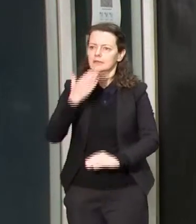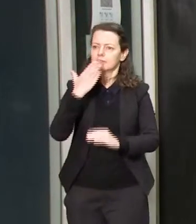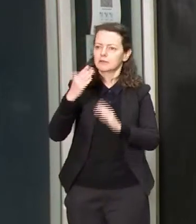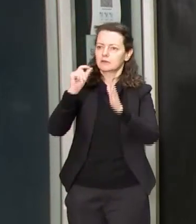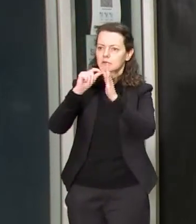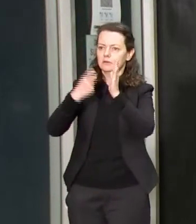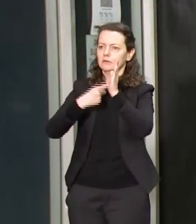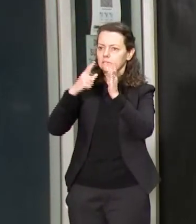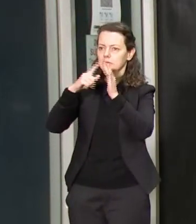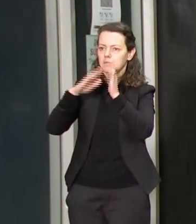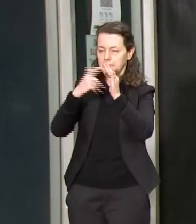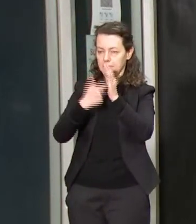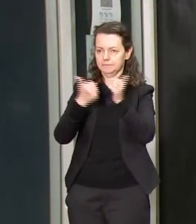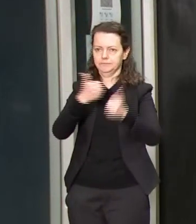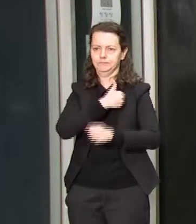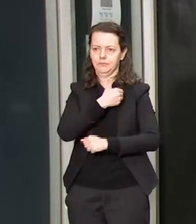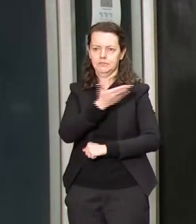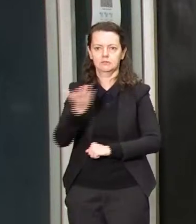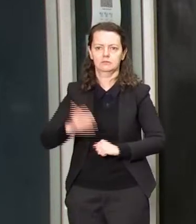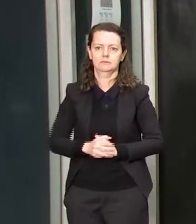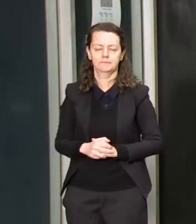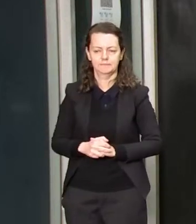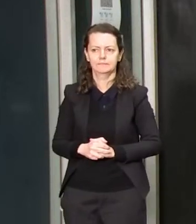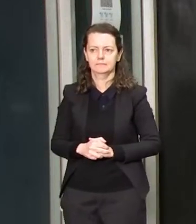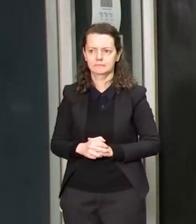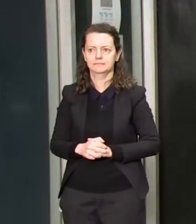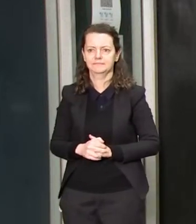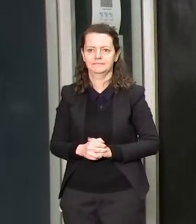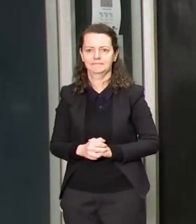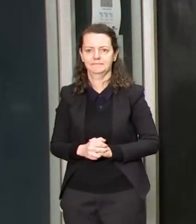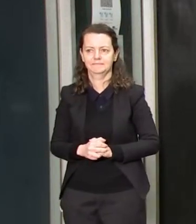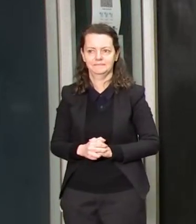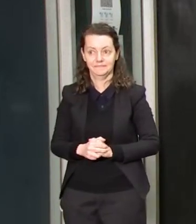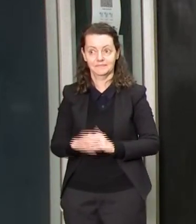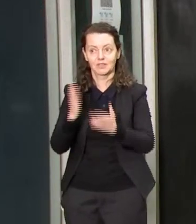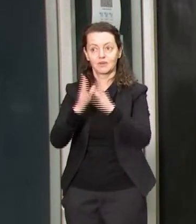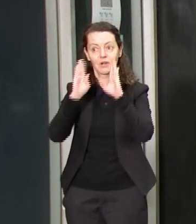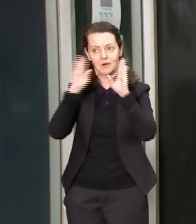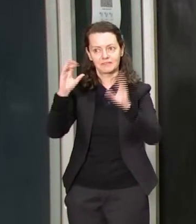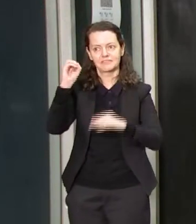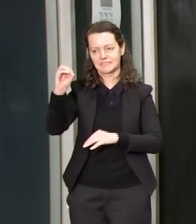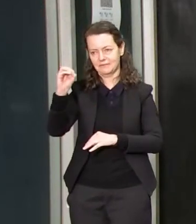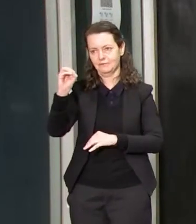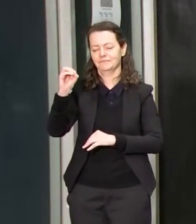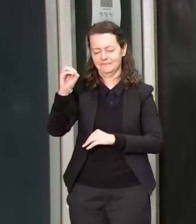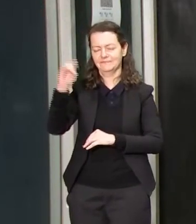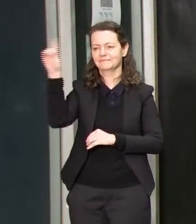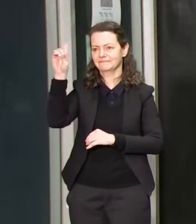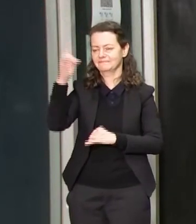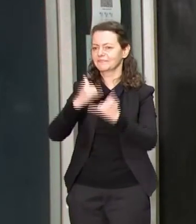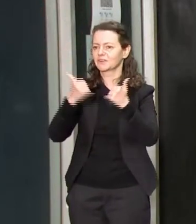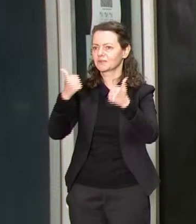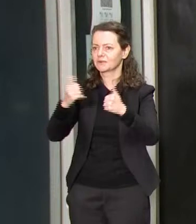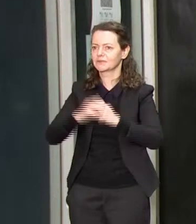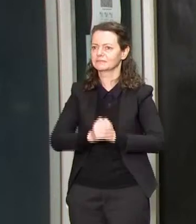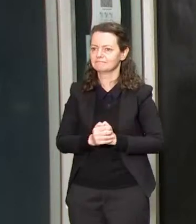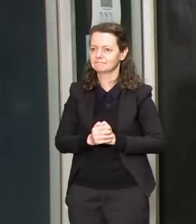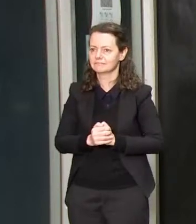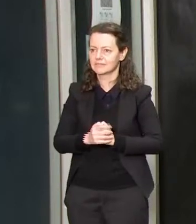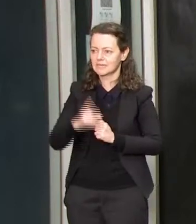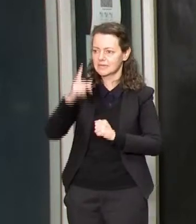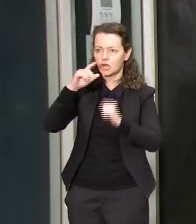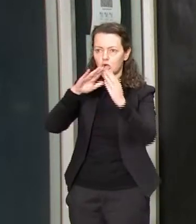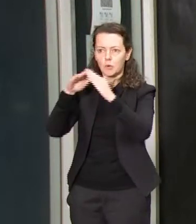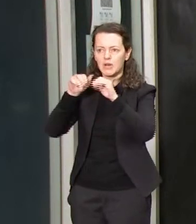morning. So, of course, it's terrific to see a day of no cases in Victoria, no locally acquired cases,